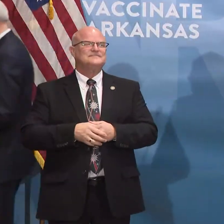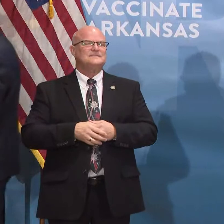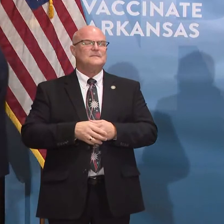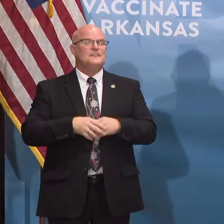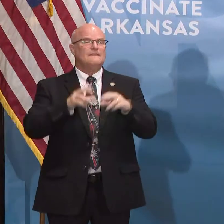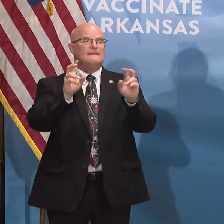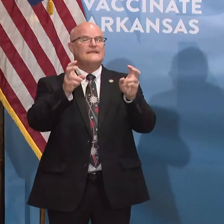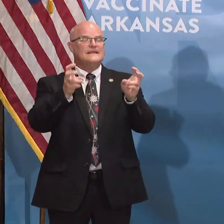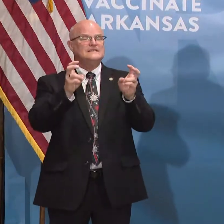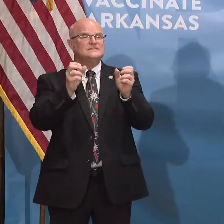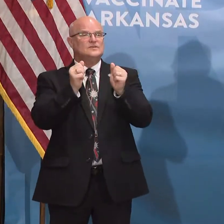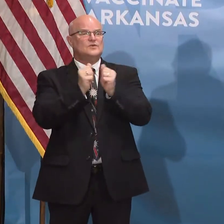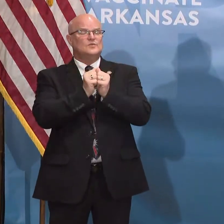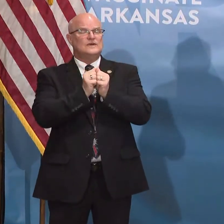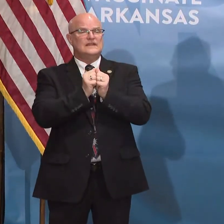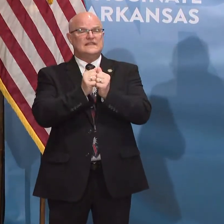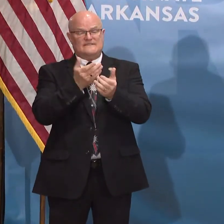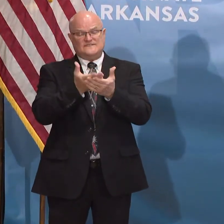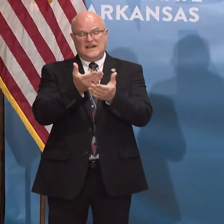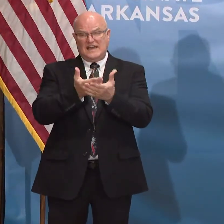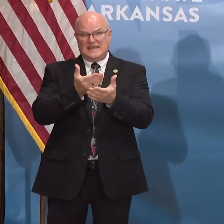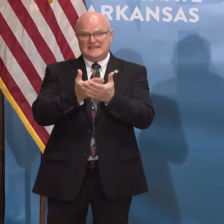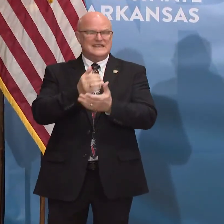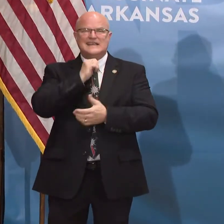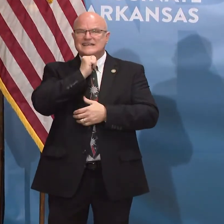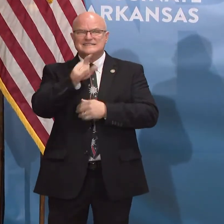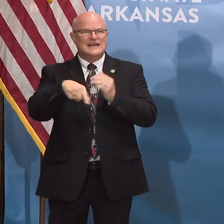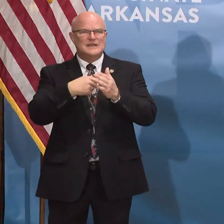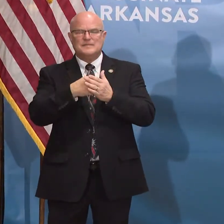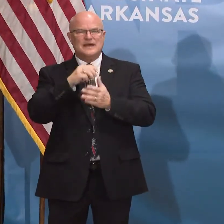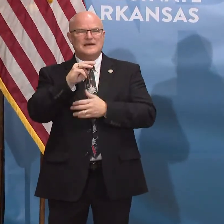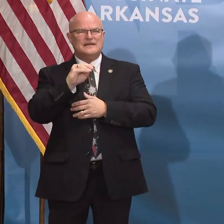The issue on the financing is not about the match